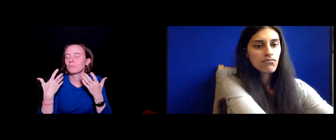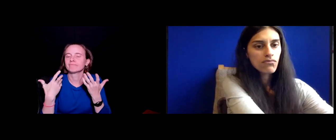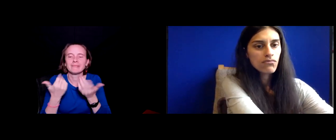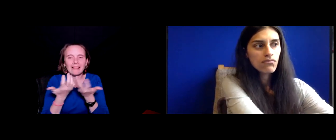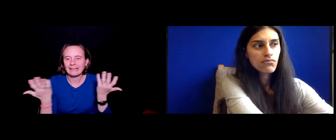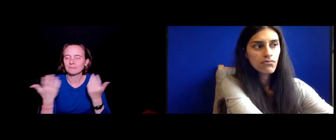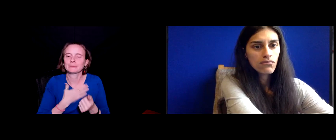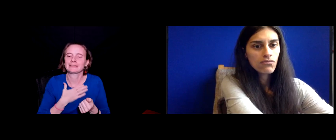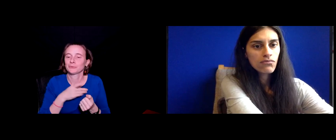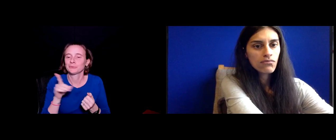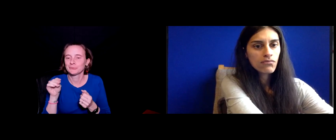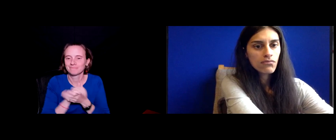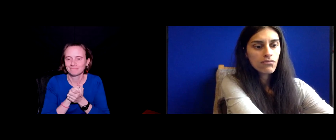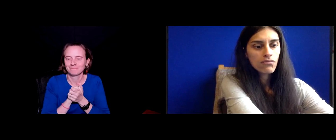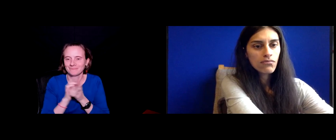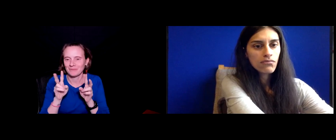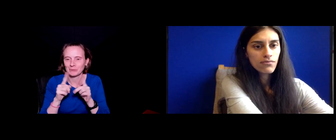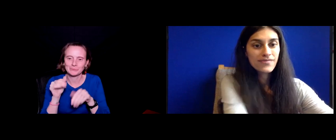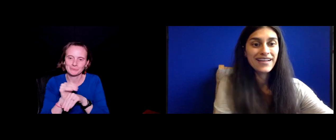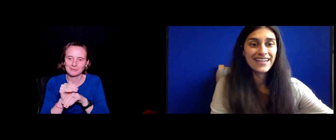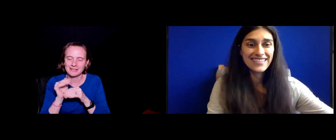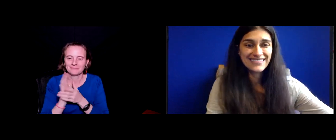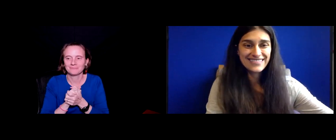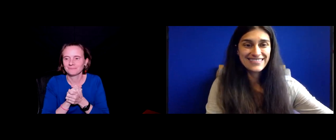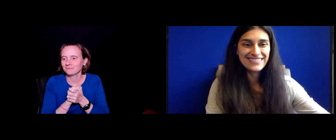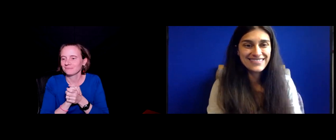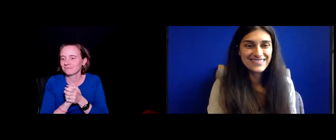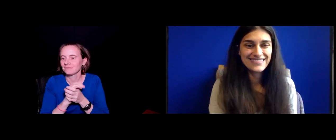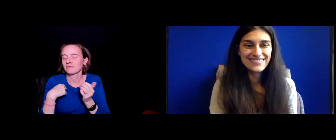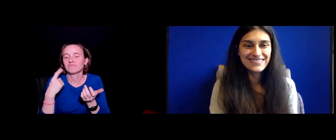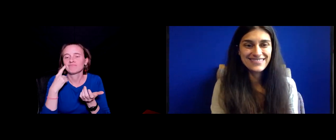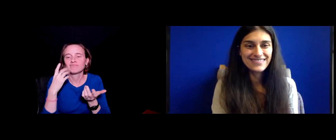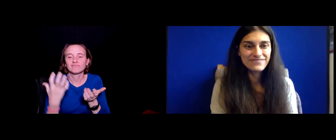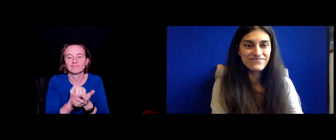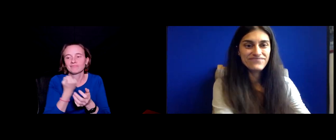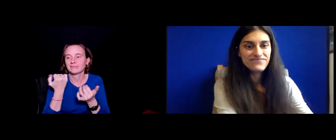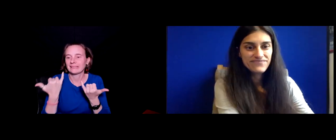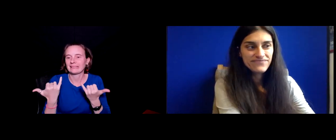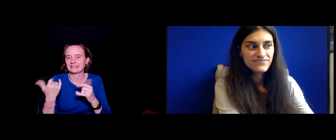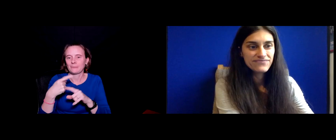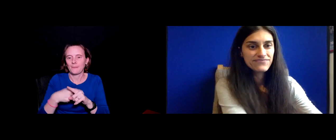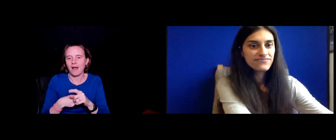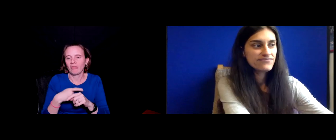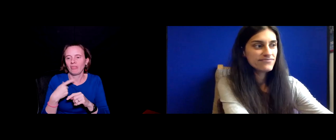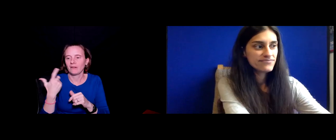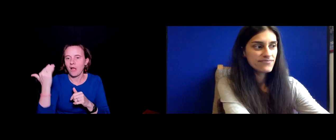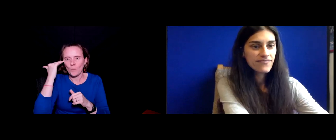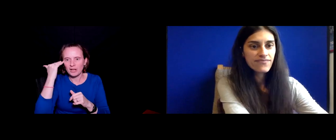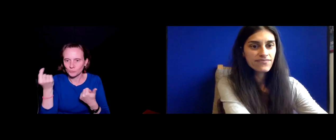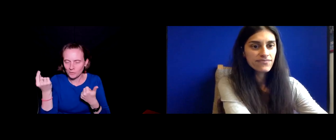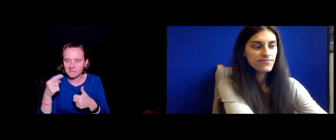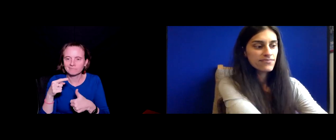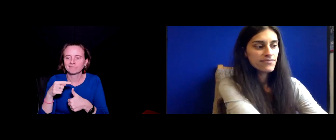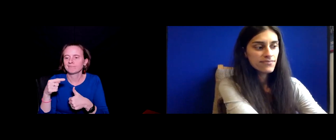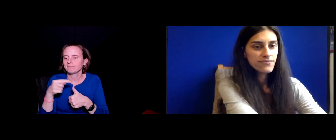to add comments or have questions, please feel free to put them in the chat. Looking forward to talking with y'all tonight.